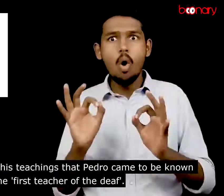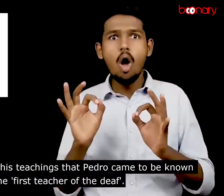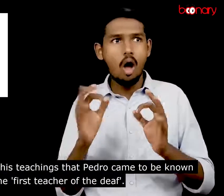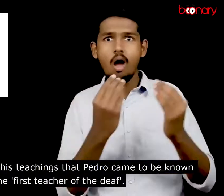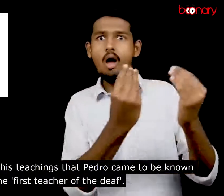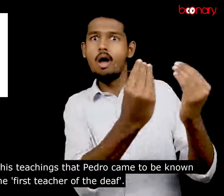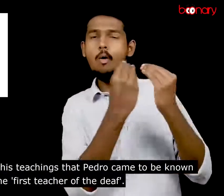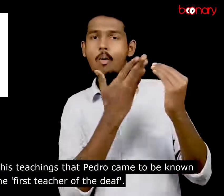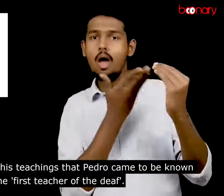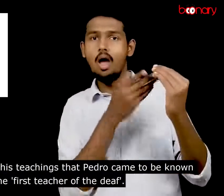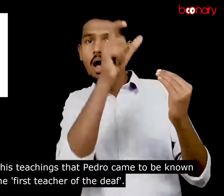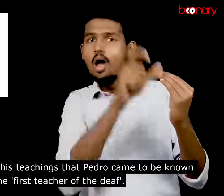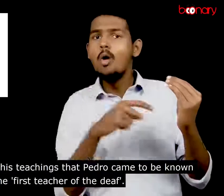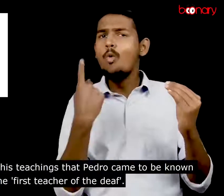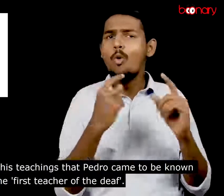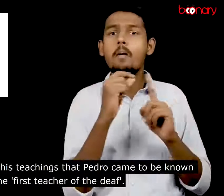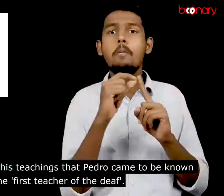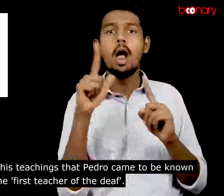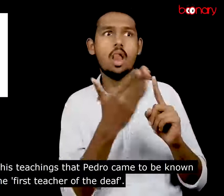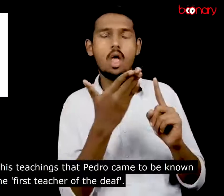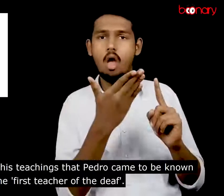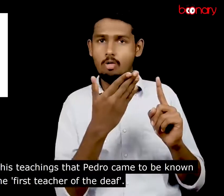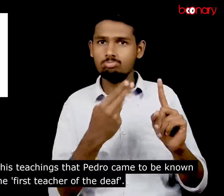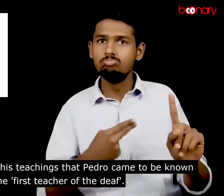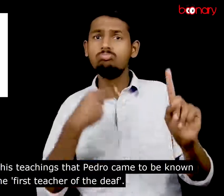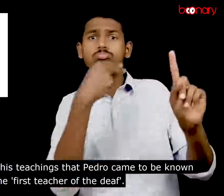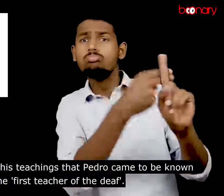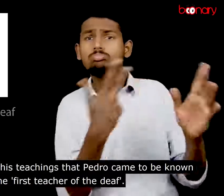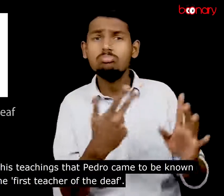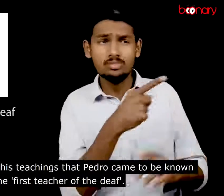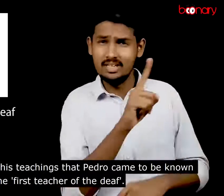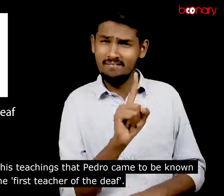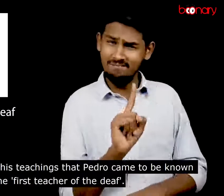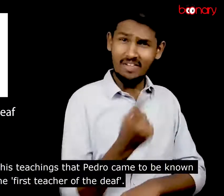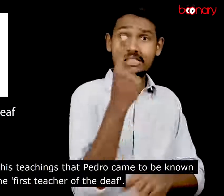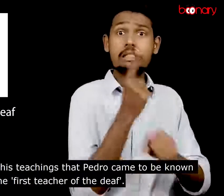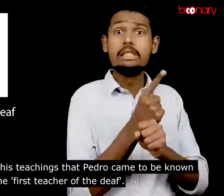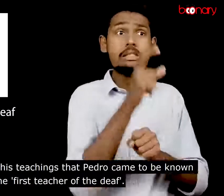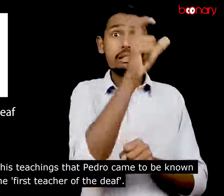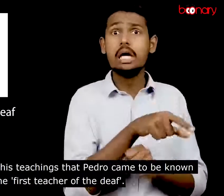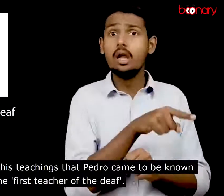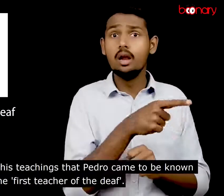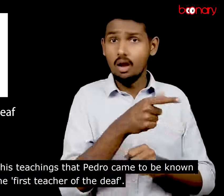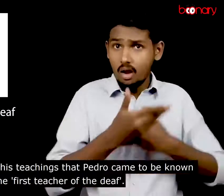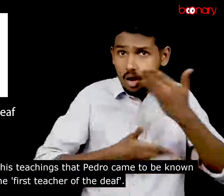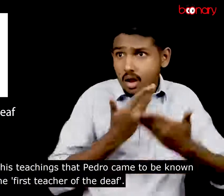his teachings that Pedro came to be known as the first teacher of the